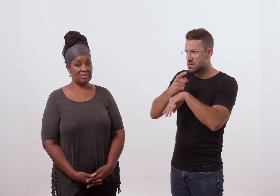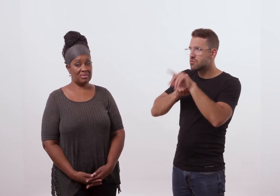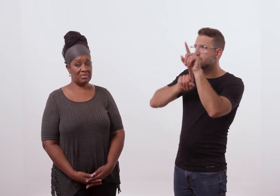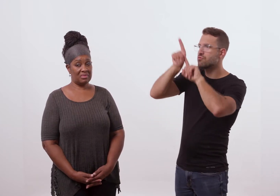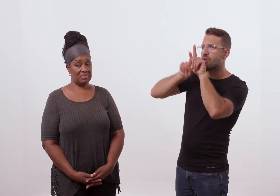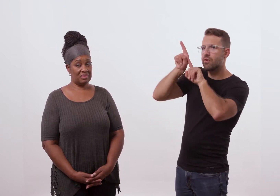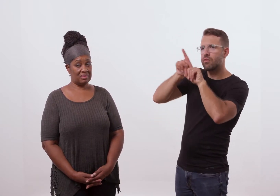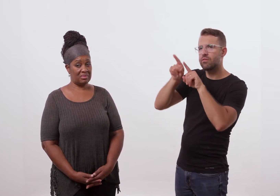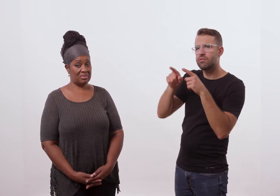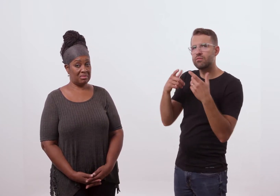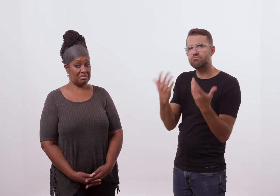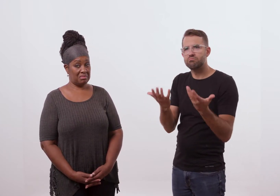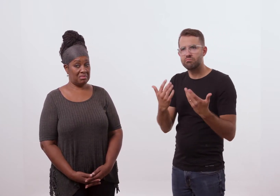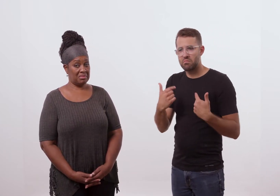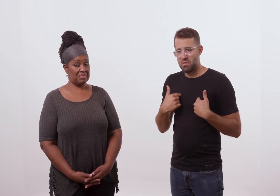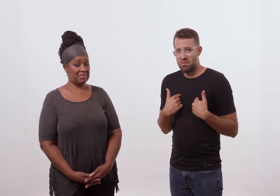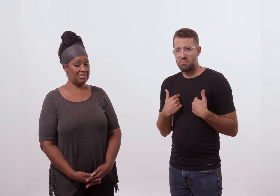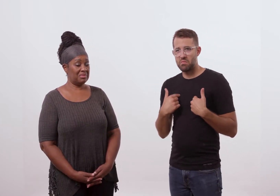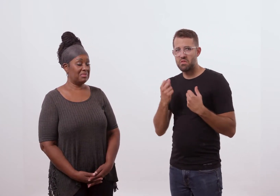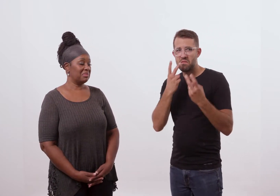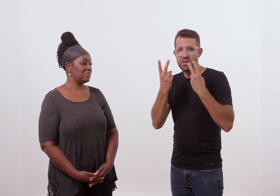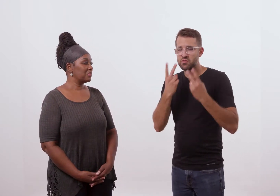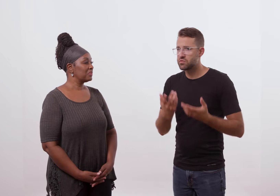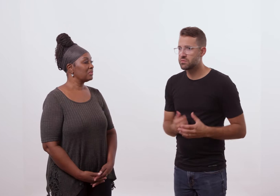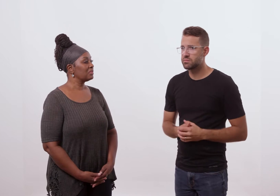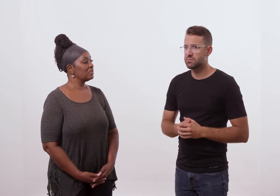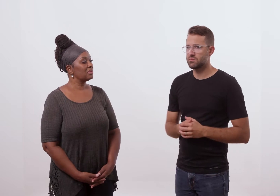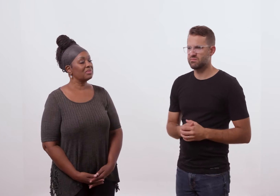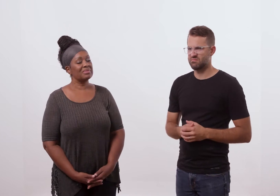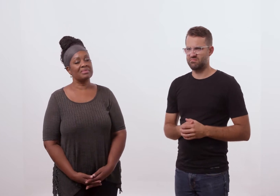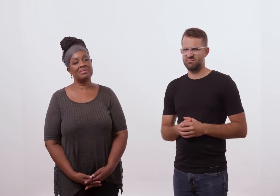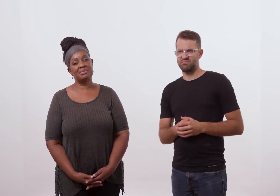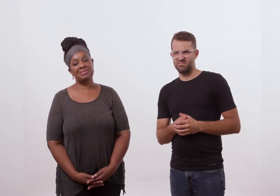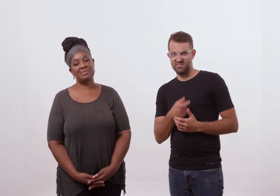And wouldn't it be something if it turned out that all the stars were suns?